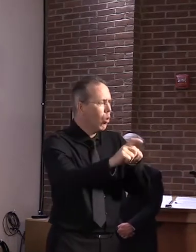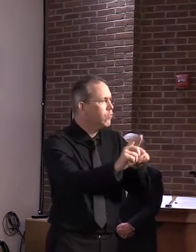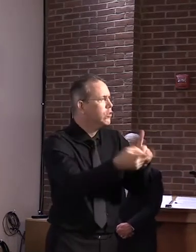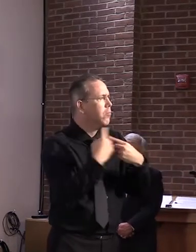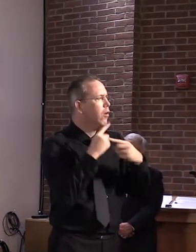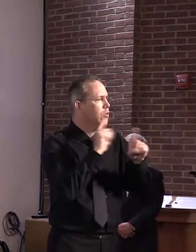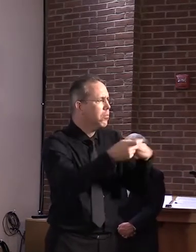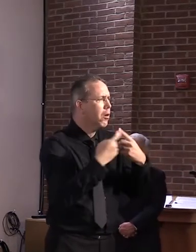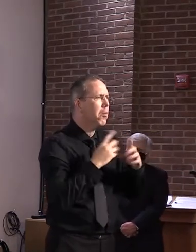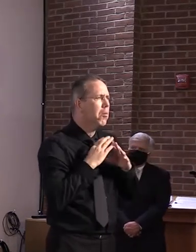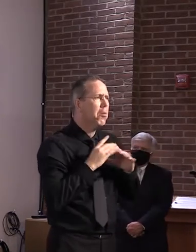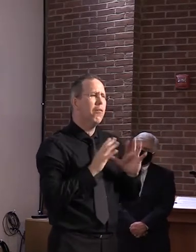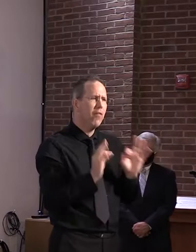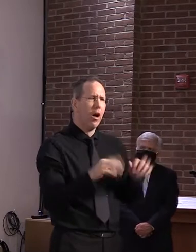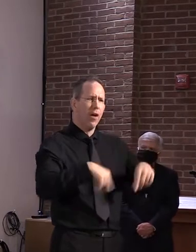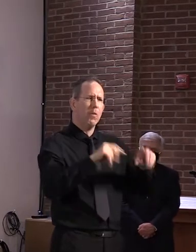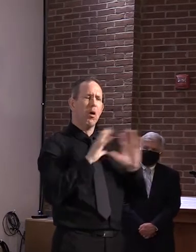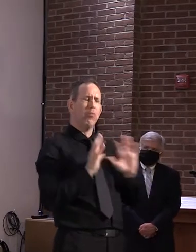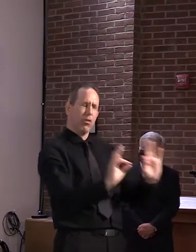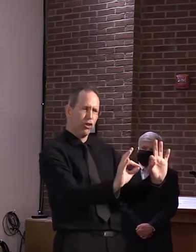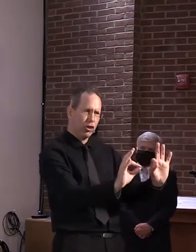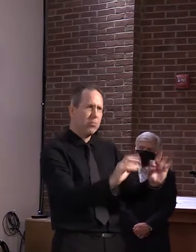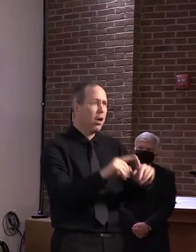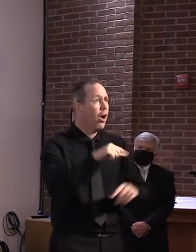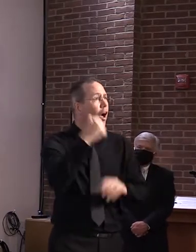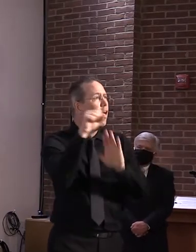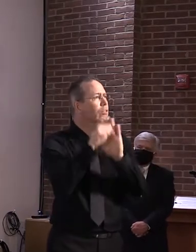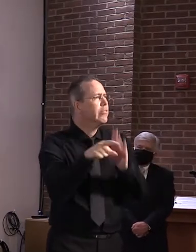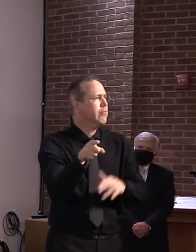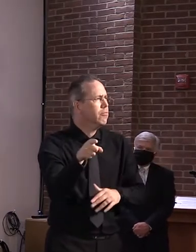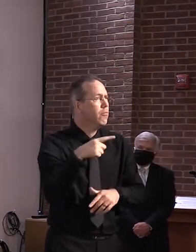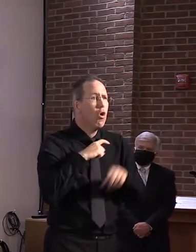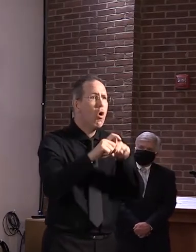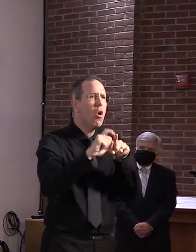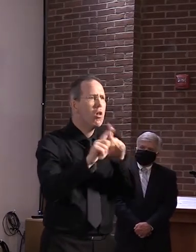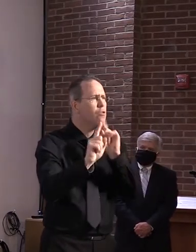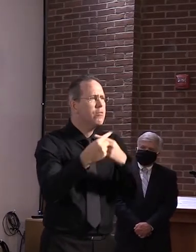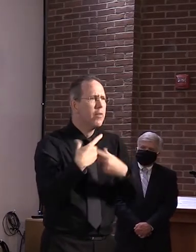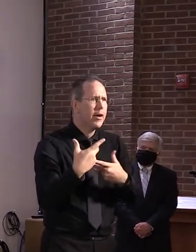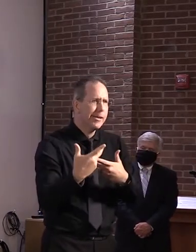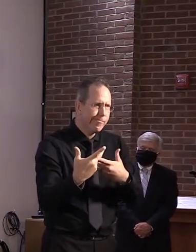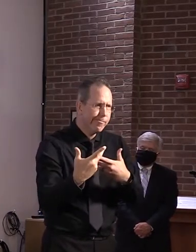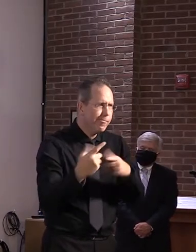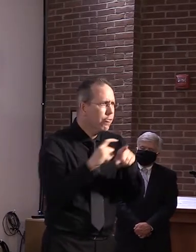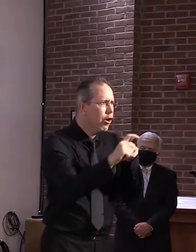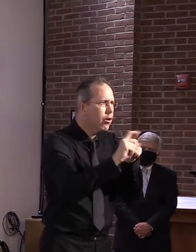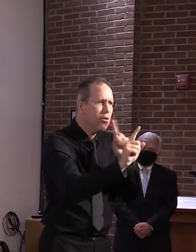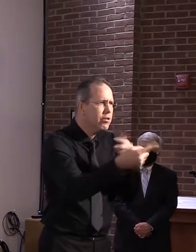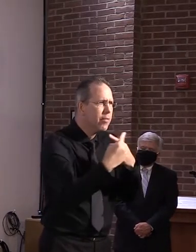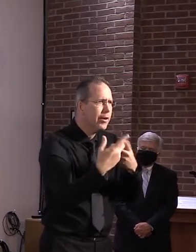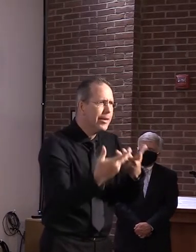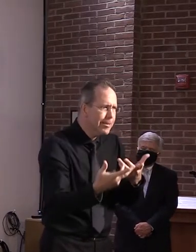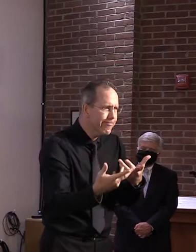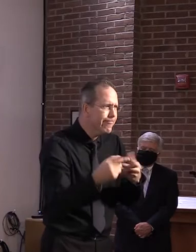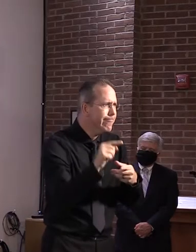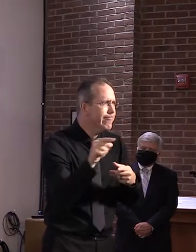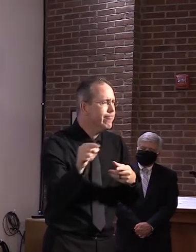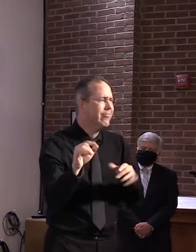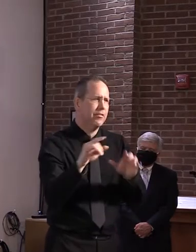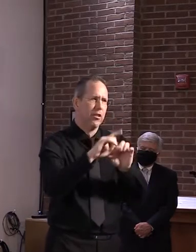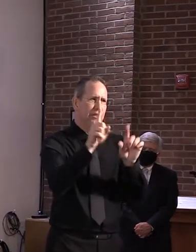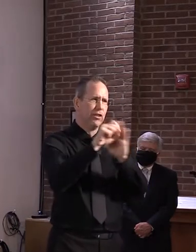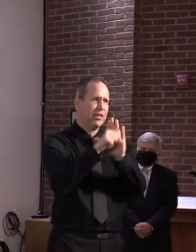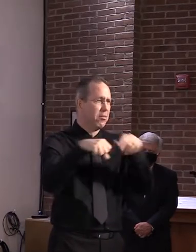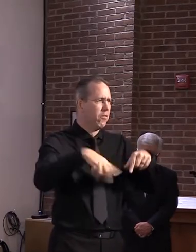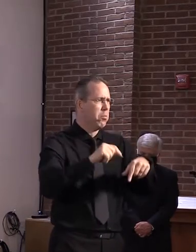to places that may be more densely populated or whatever. So we've had good success with not only connecting